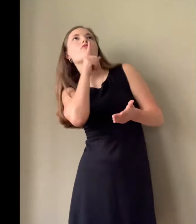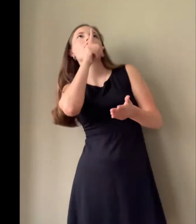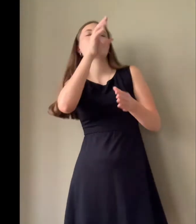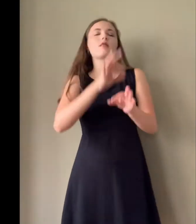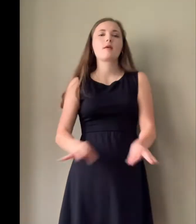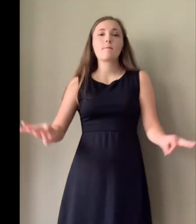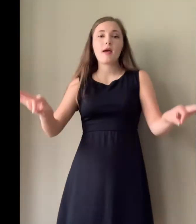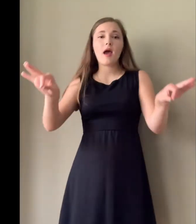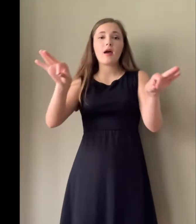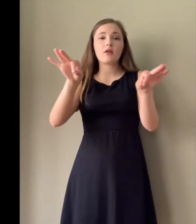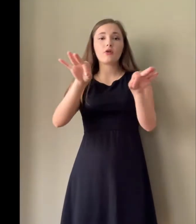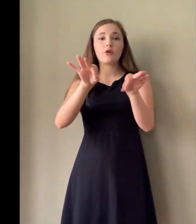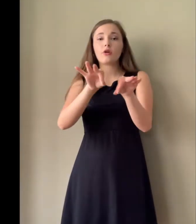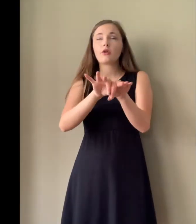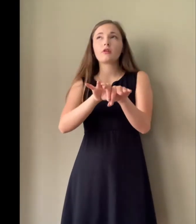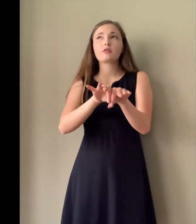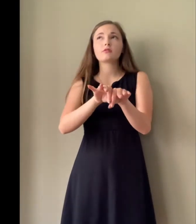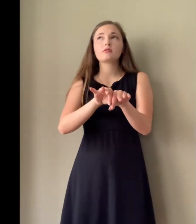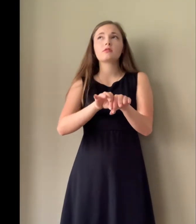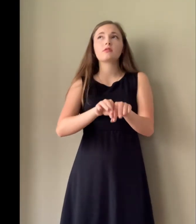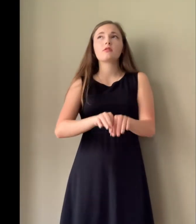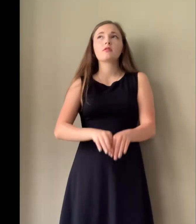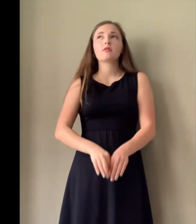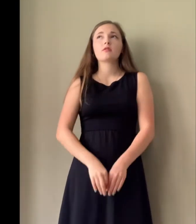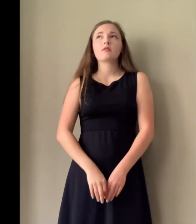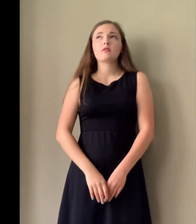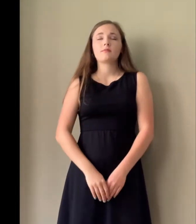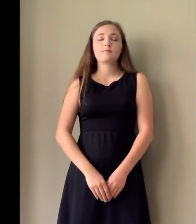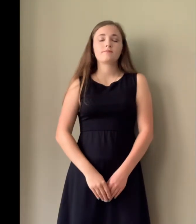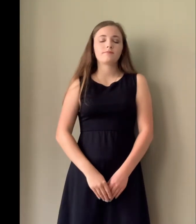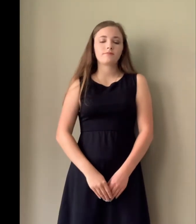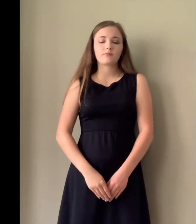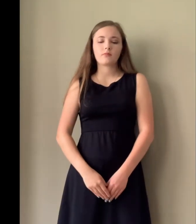that really matters,